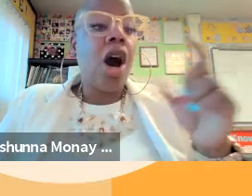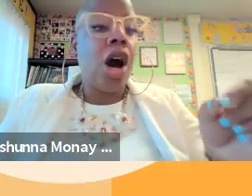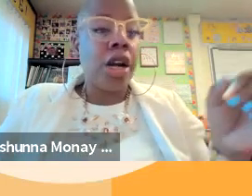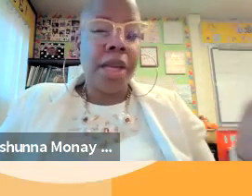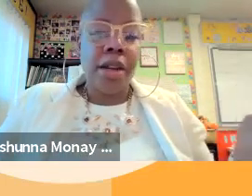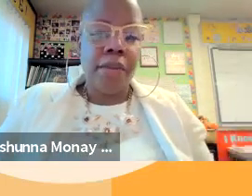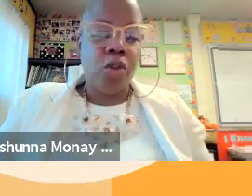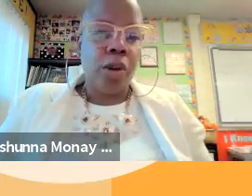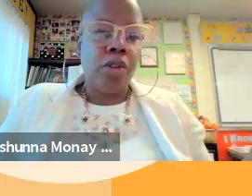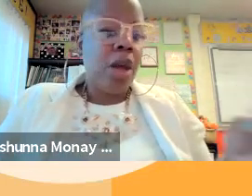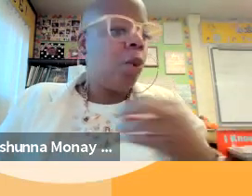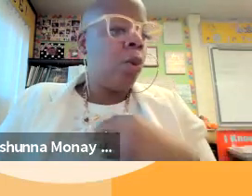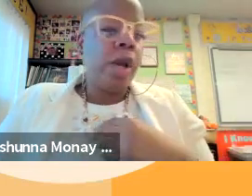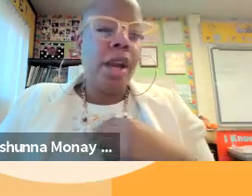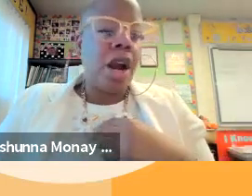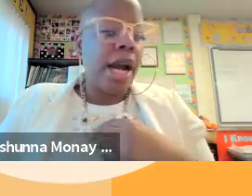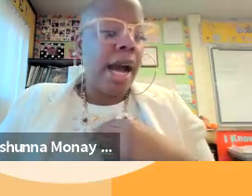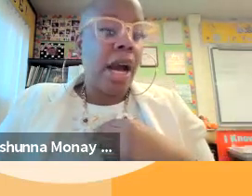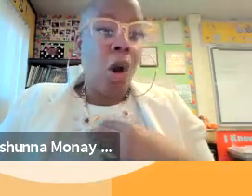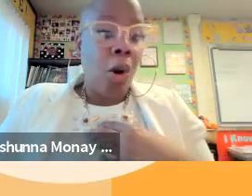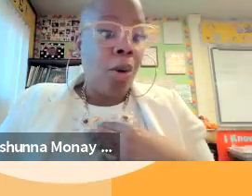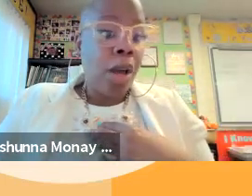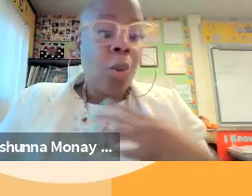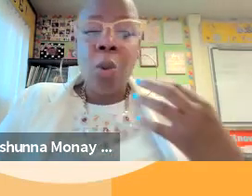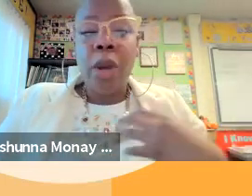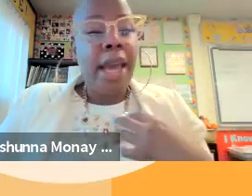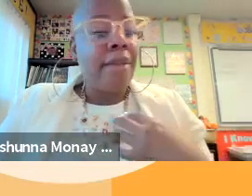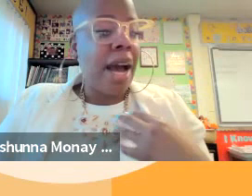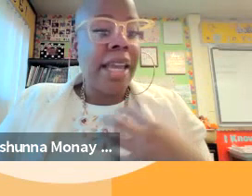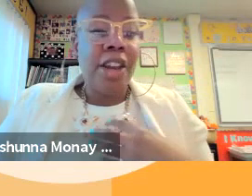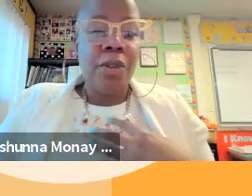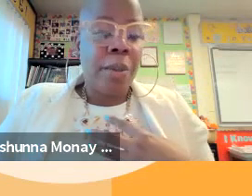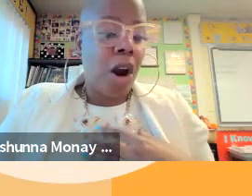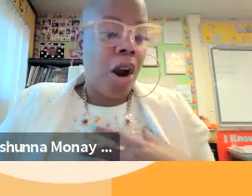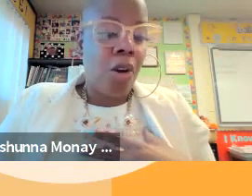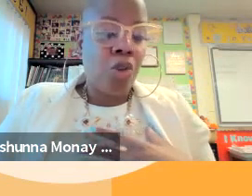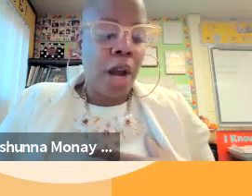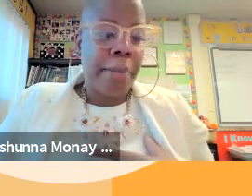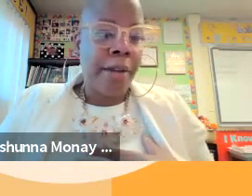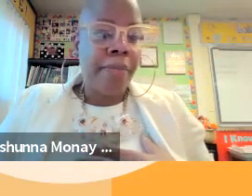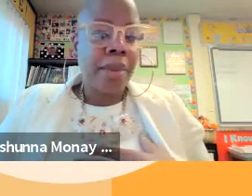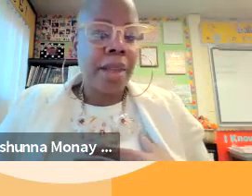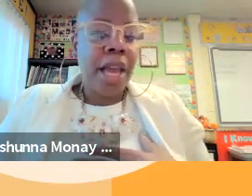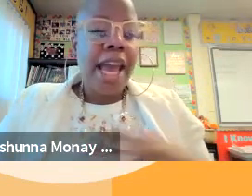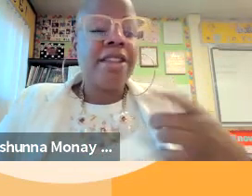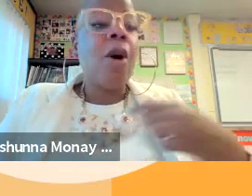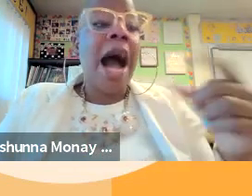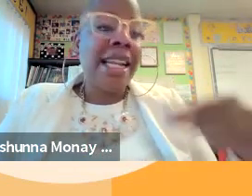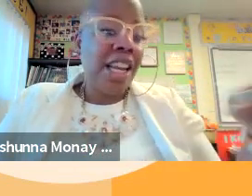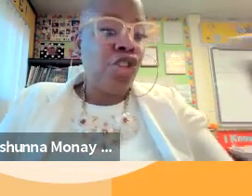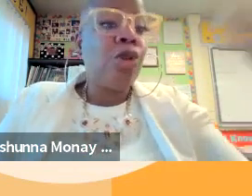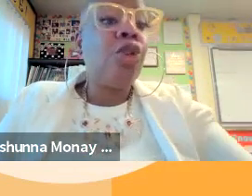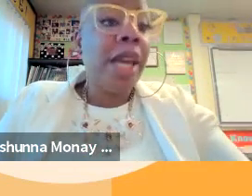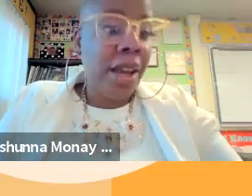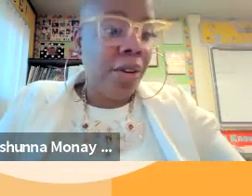unintentionally harm individuals when we are not whole, when we have not healed from our own trauma. And so